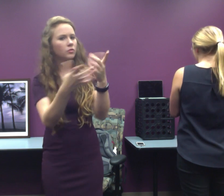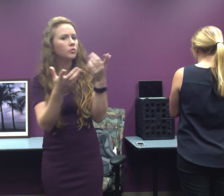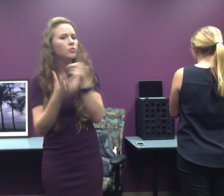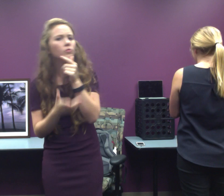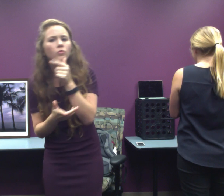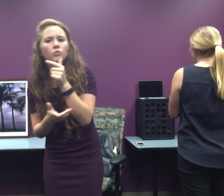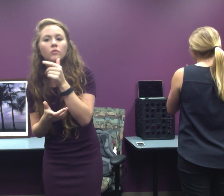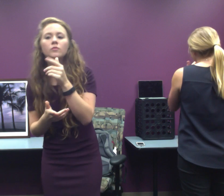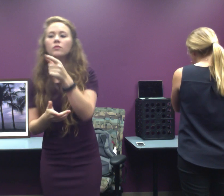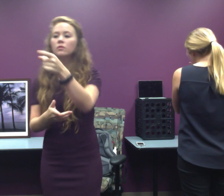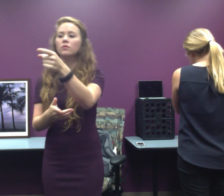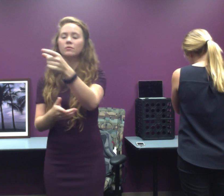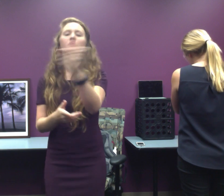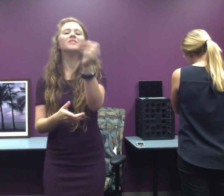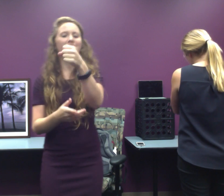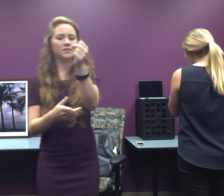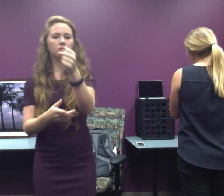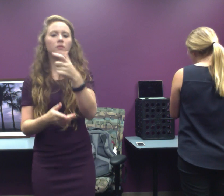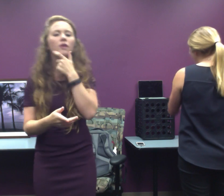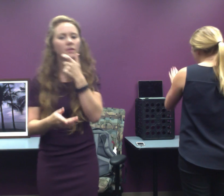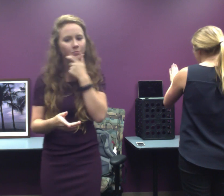Britain, right? So they supported Great Britain.